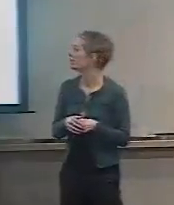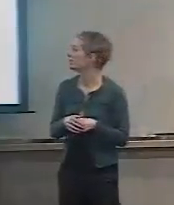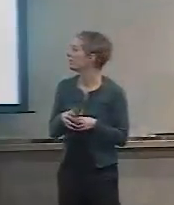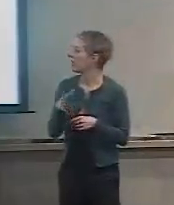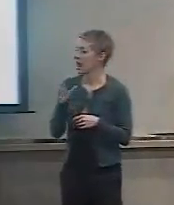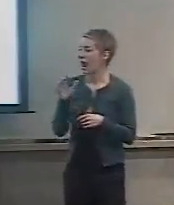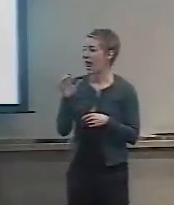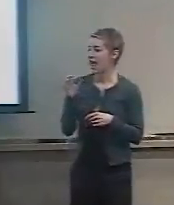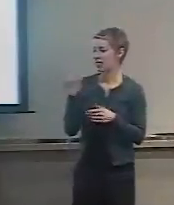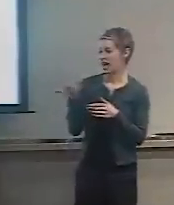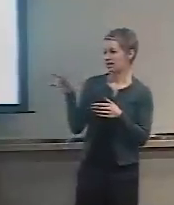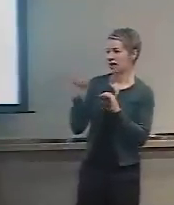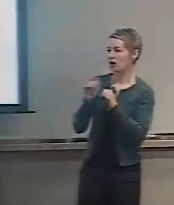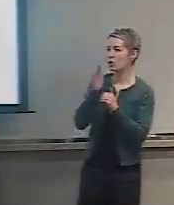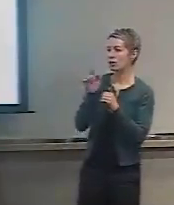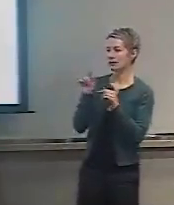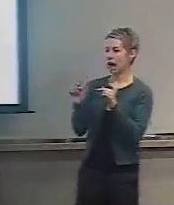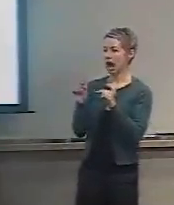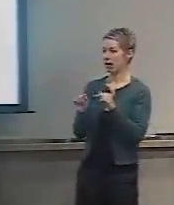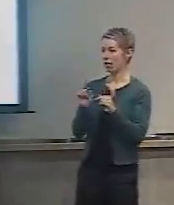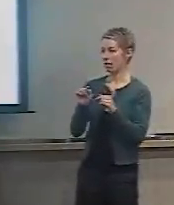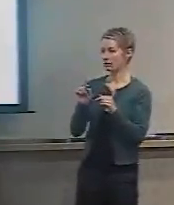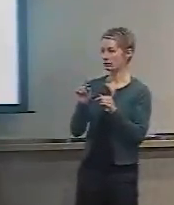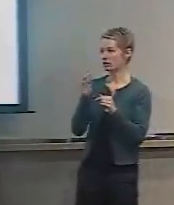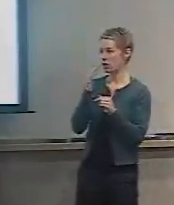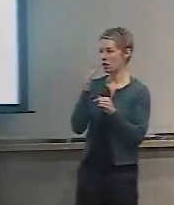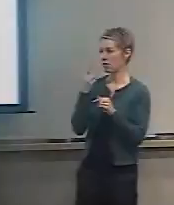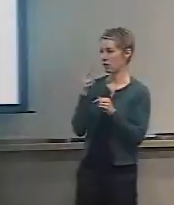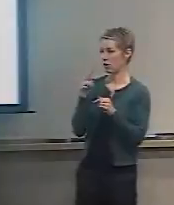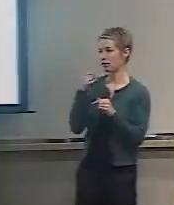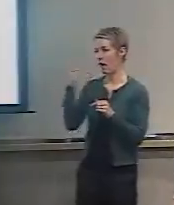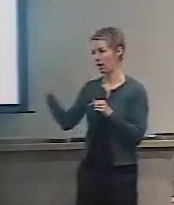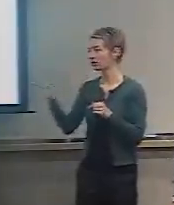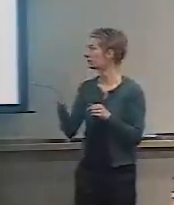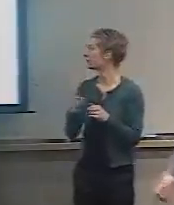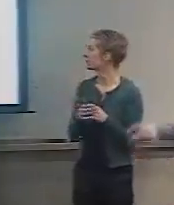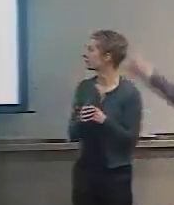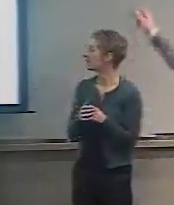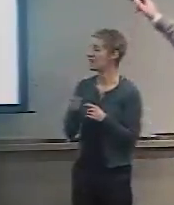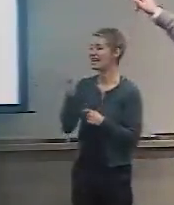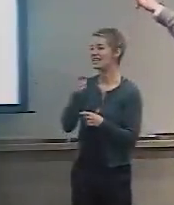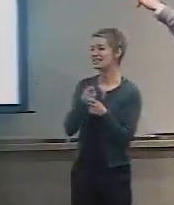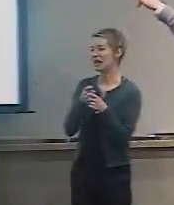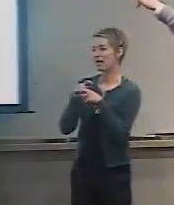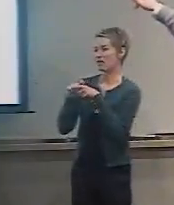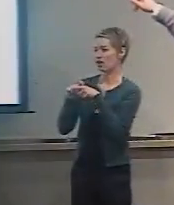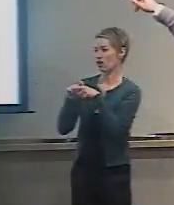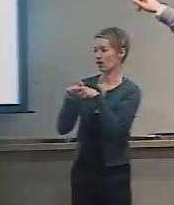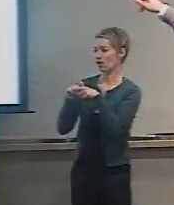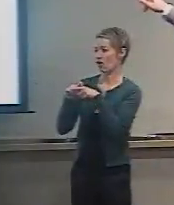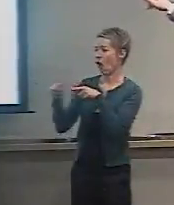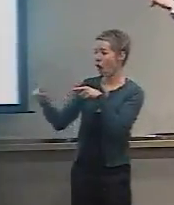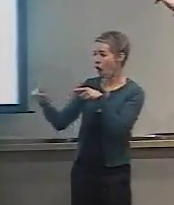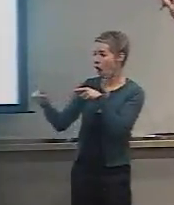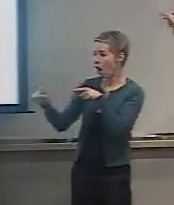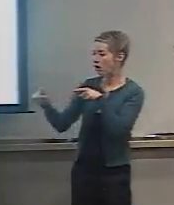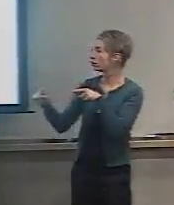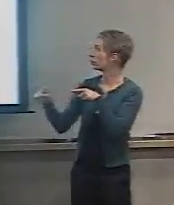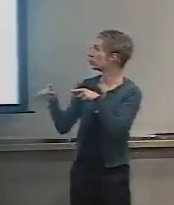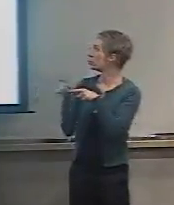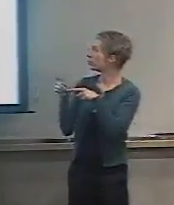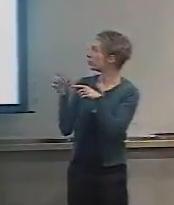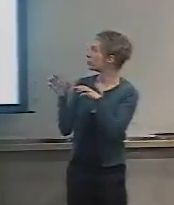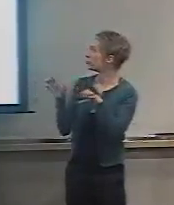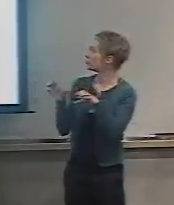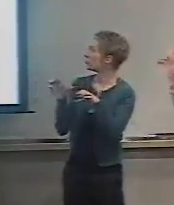of the way you dial, sort of a keyboard for dialing. And instead of doing a call, you do a sign.